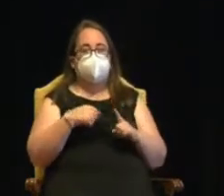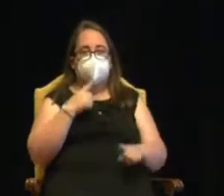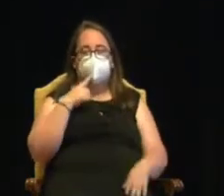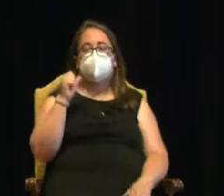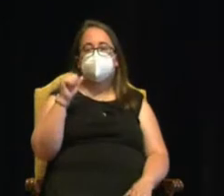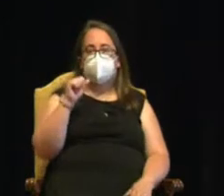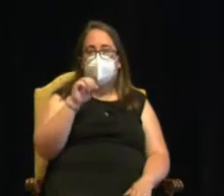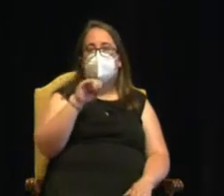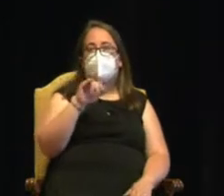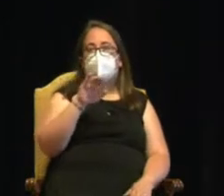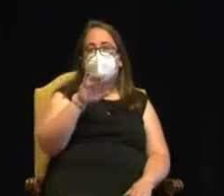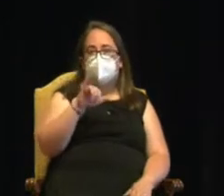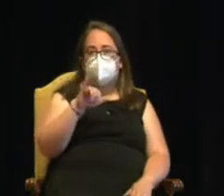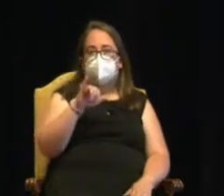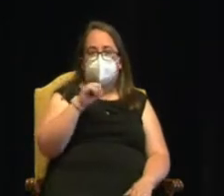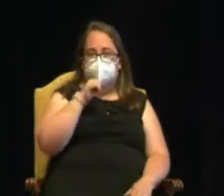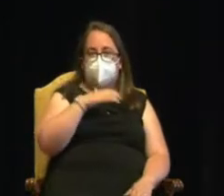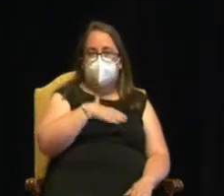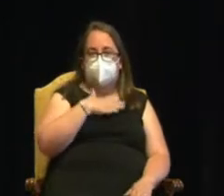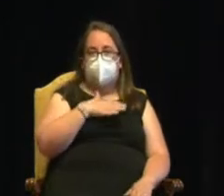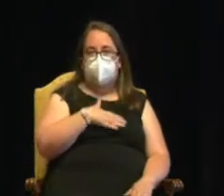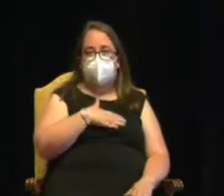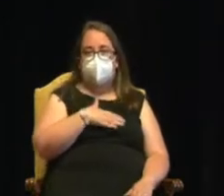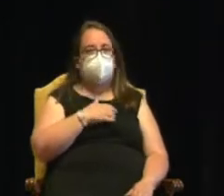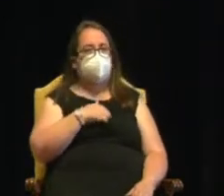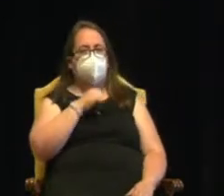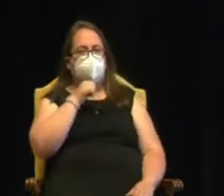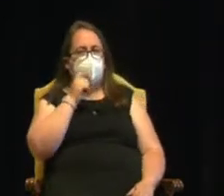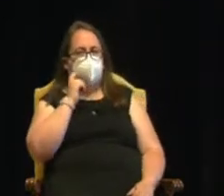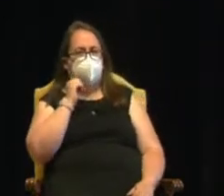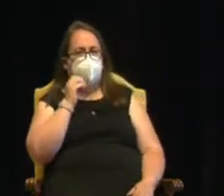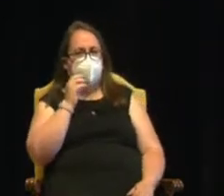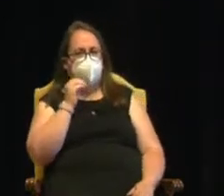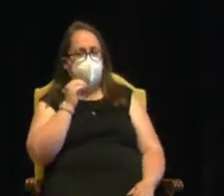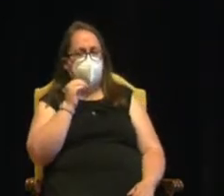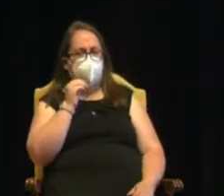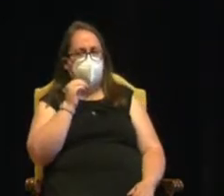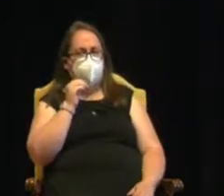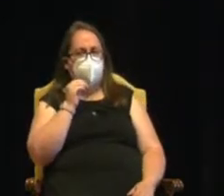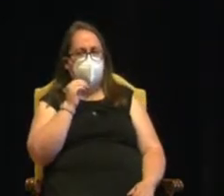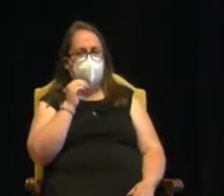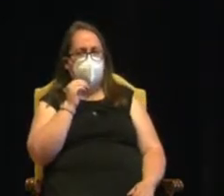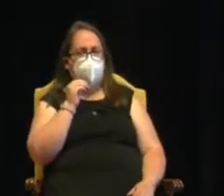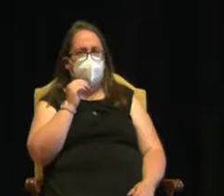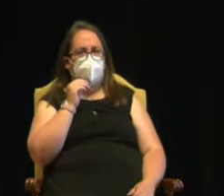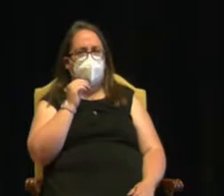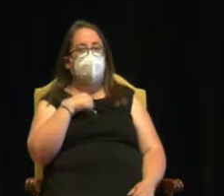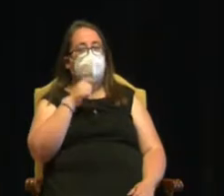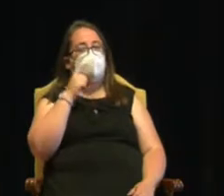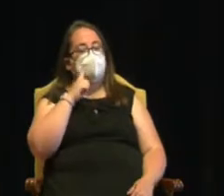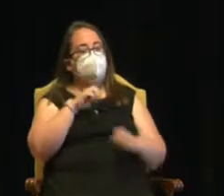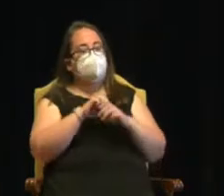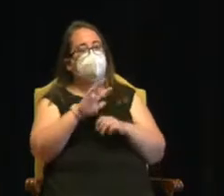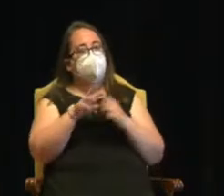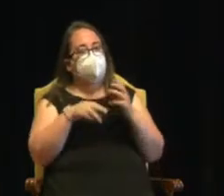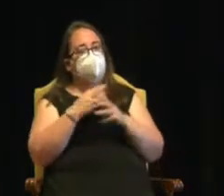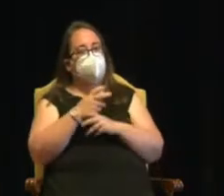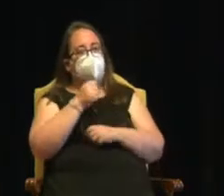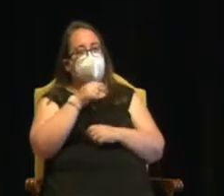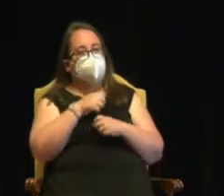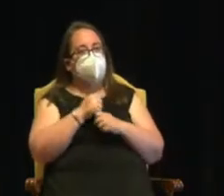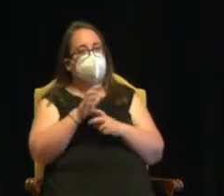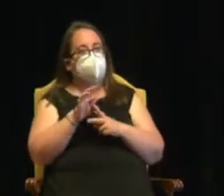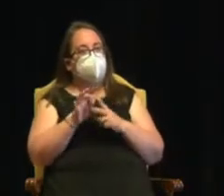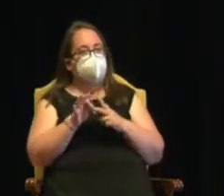And so Maddie ends up unhappy. And I was like, I don't think Maddie ends up unhappy. I think Maddie sees that in the world that she lives in, women make choices